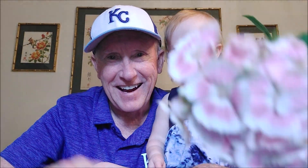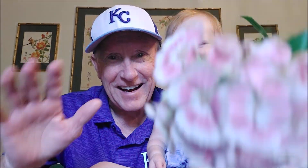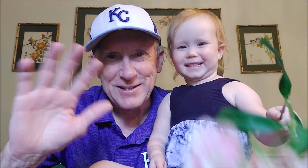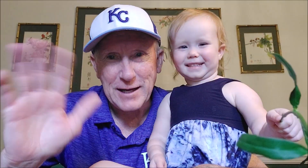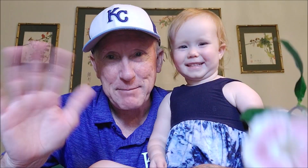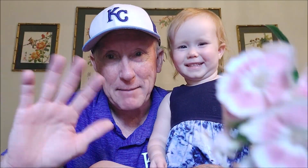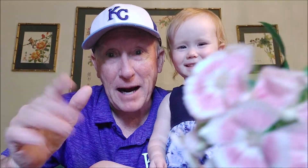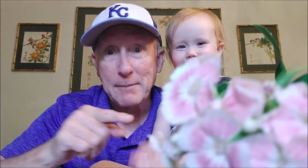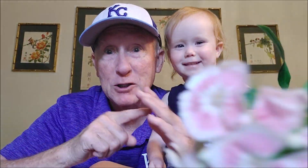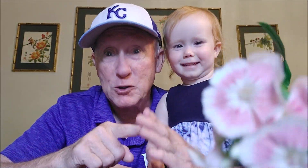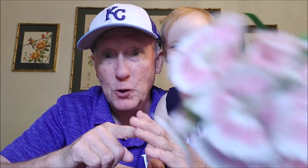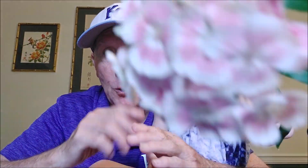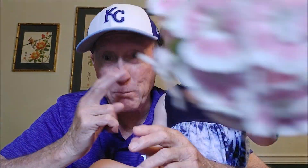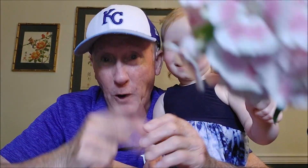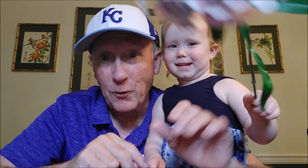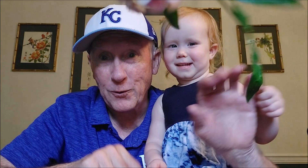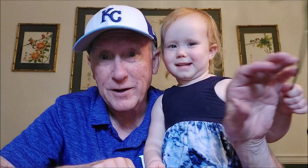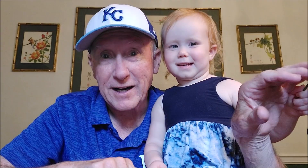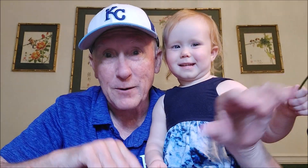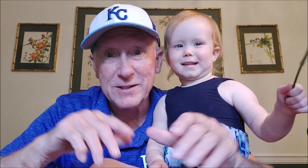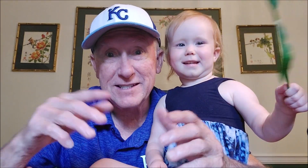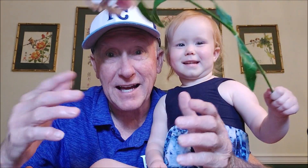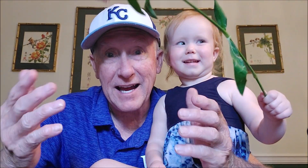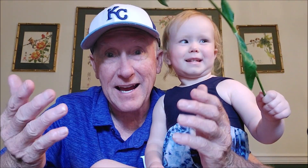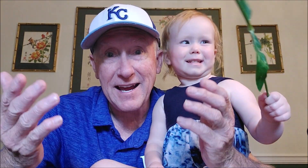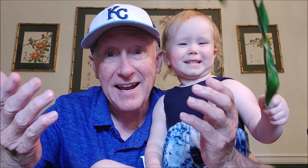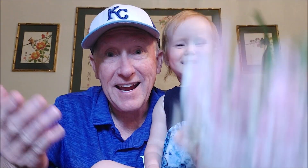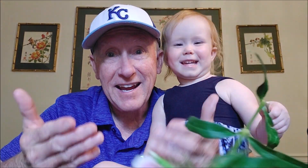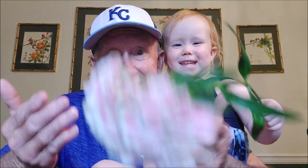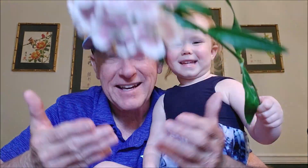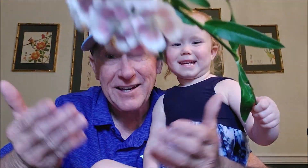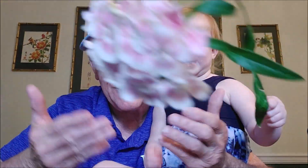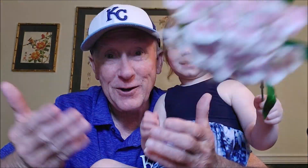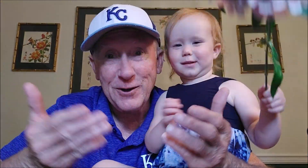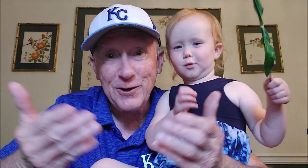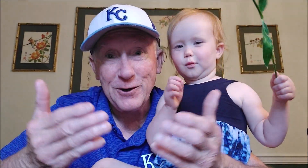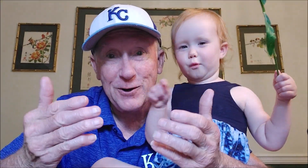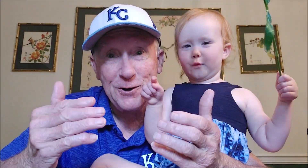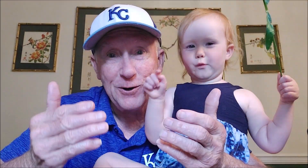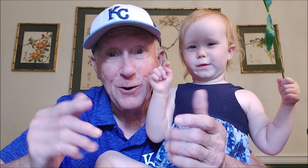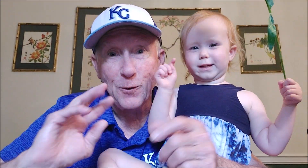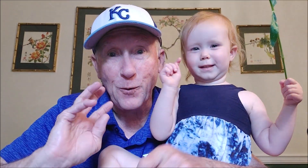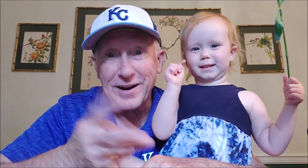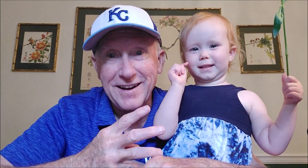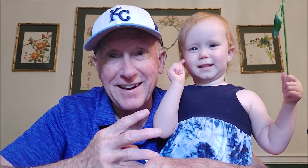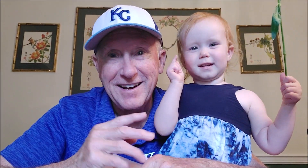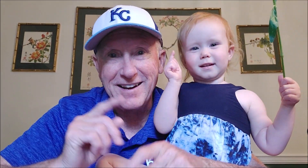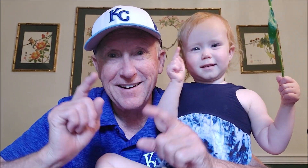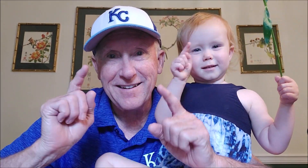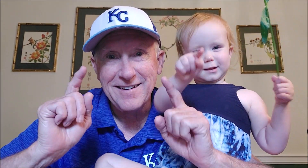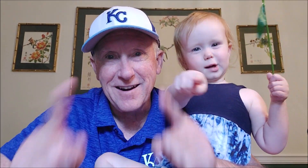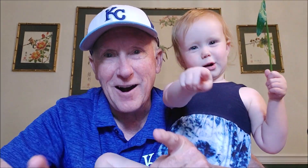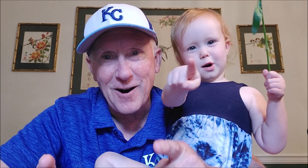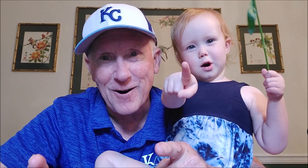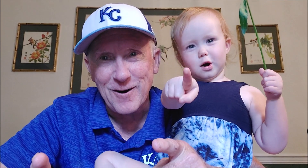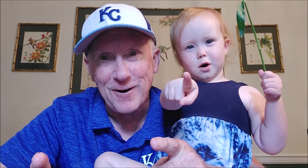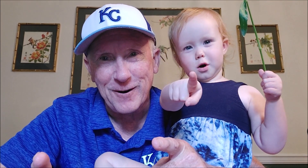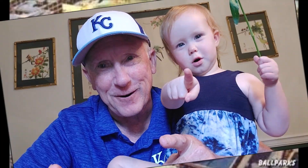And you say, bye-bye, I'm going to show you both. And we say, here we go.